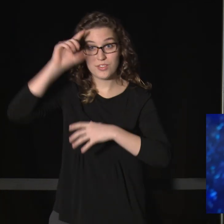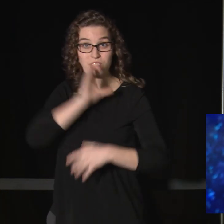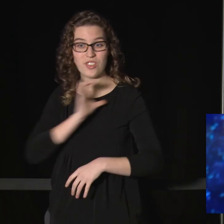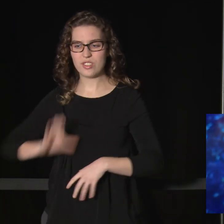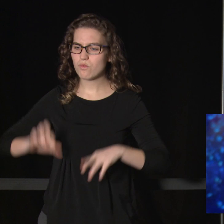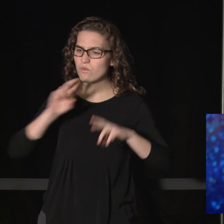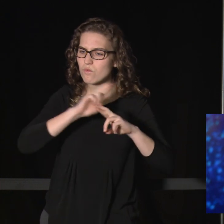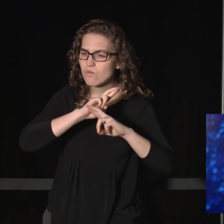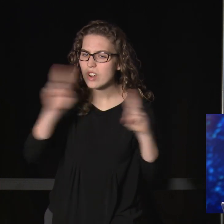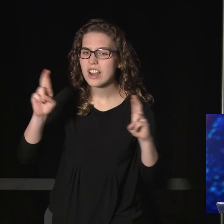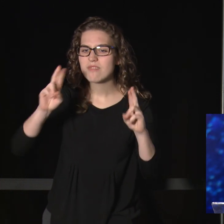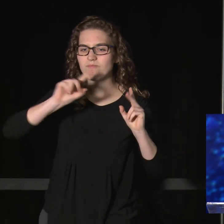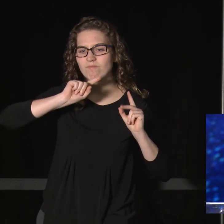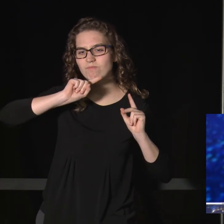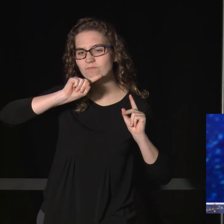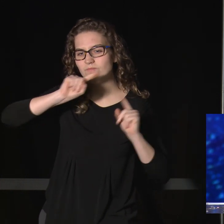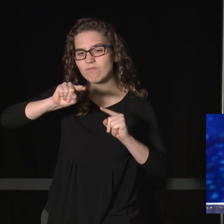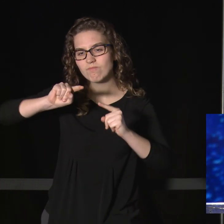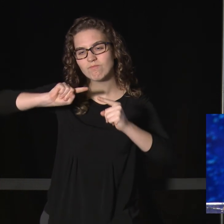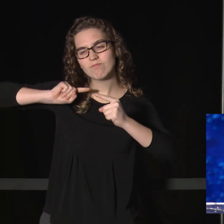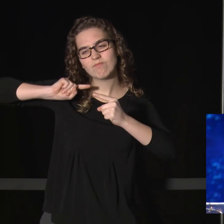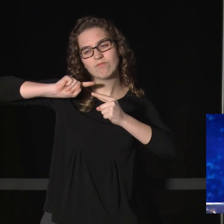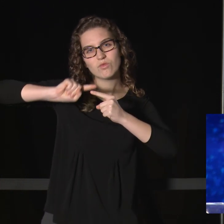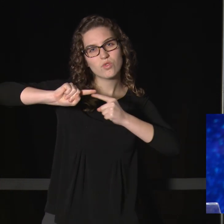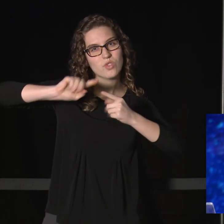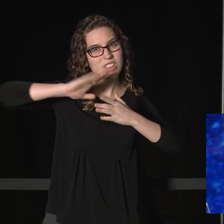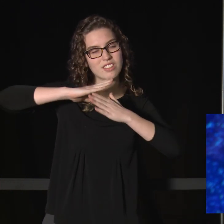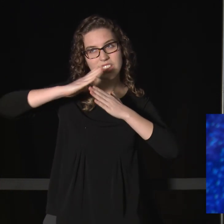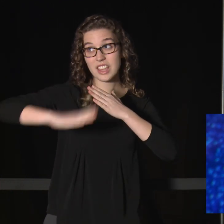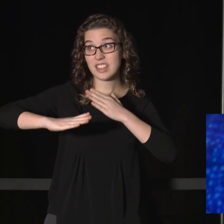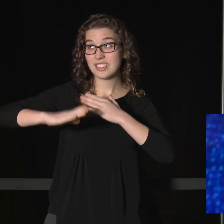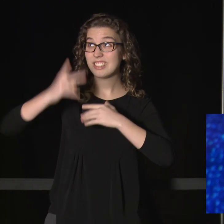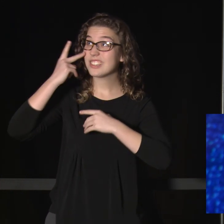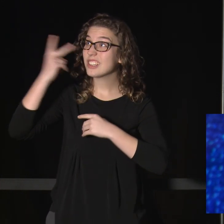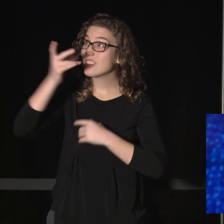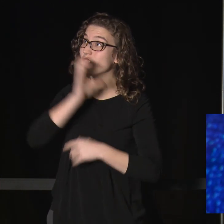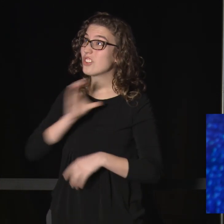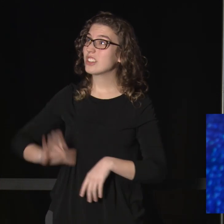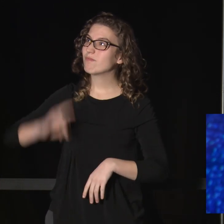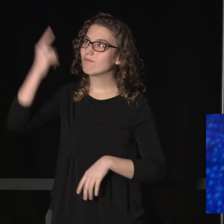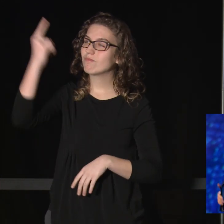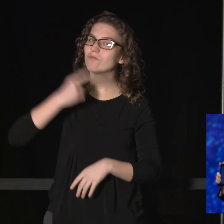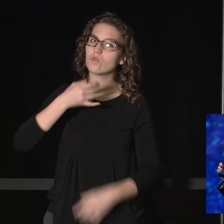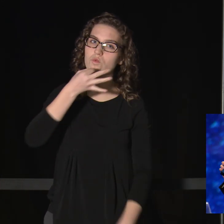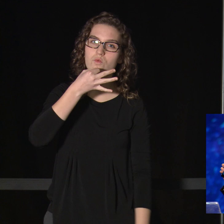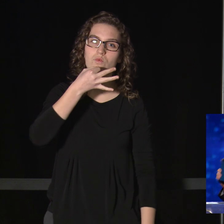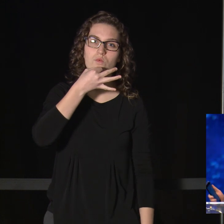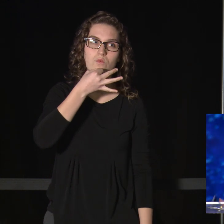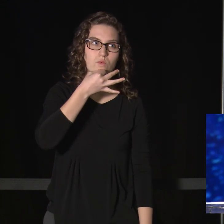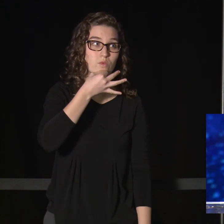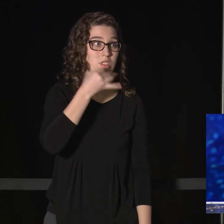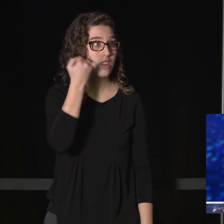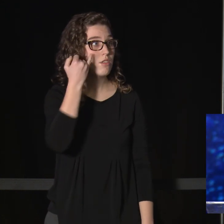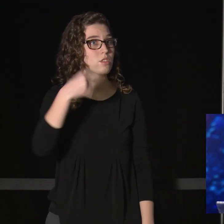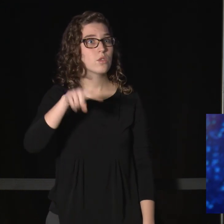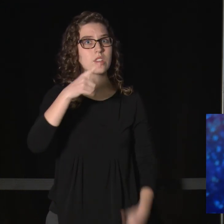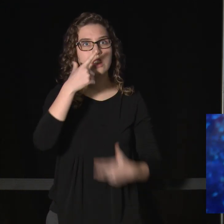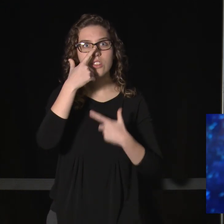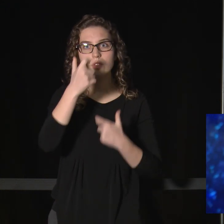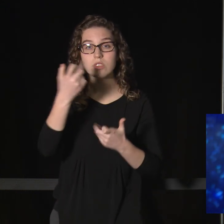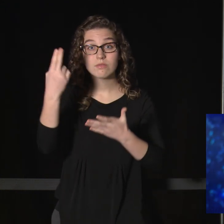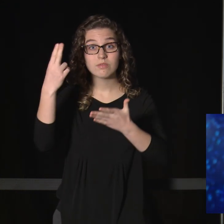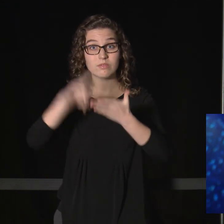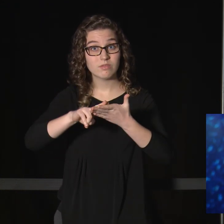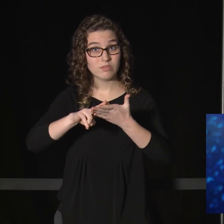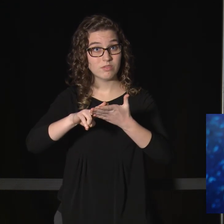end for Christ in this generation, to see him come soon. If you are interested in signing up for